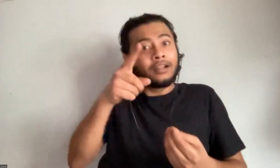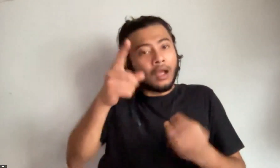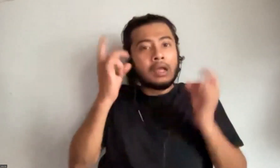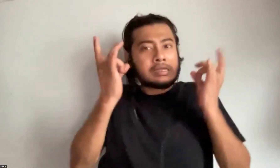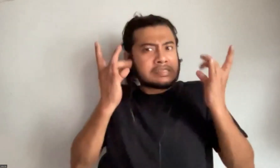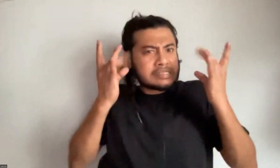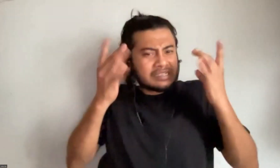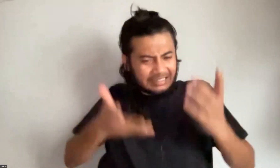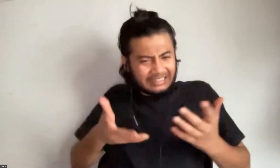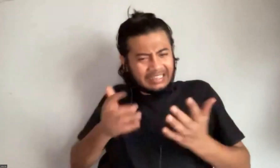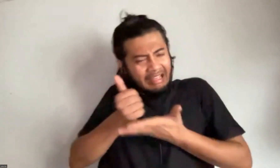anxiety.